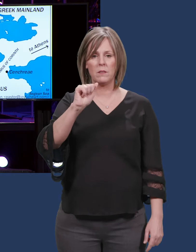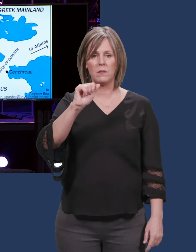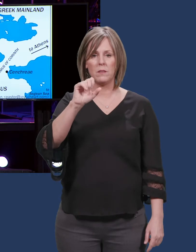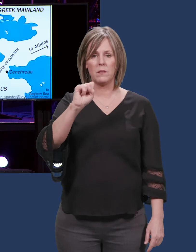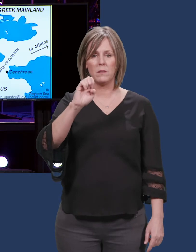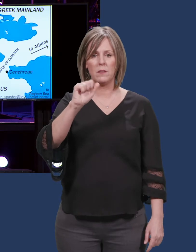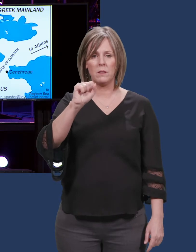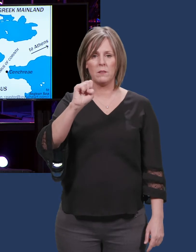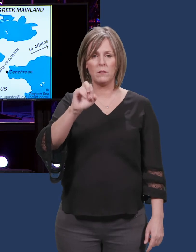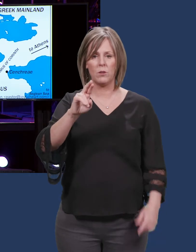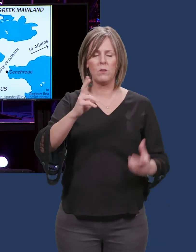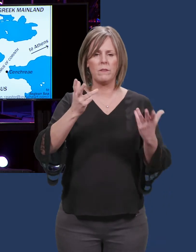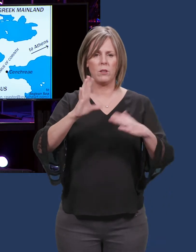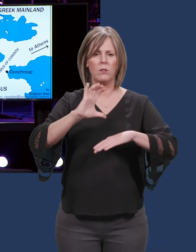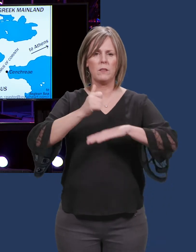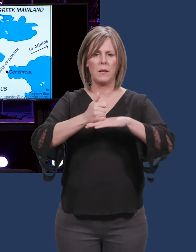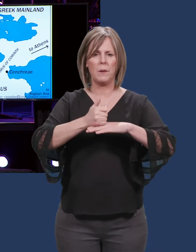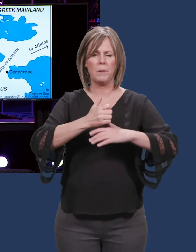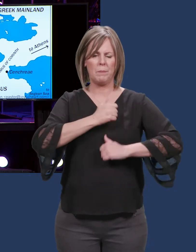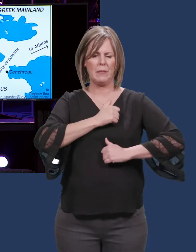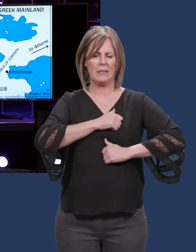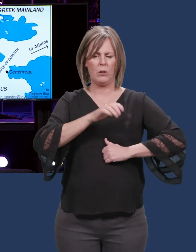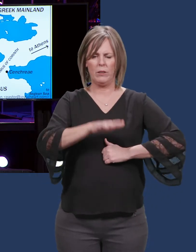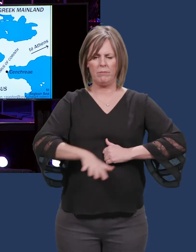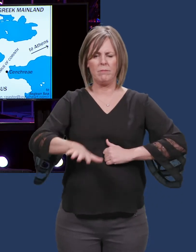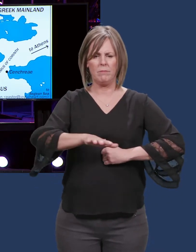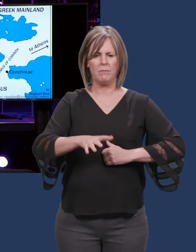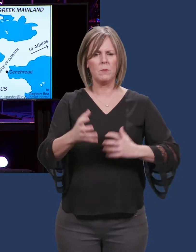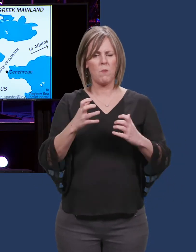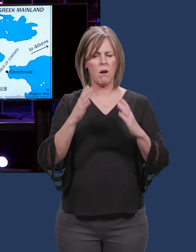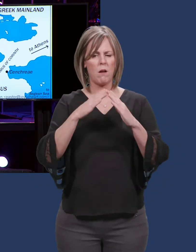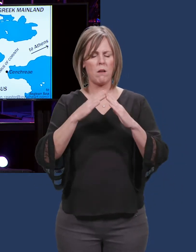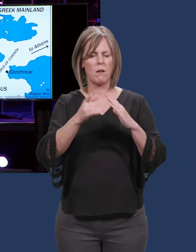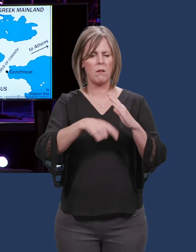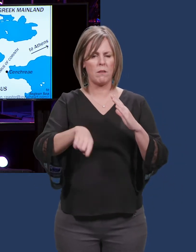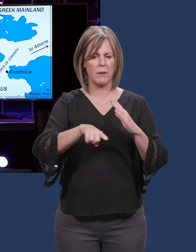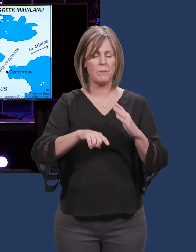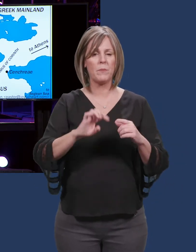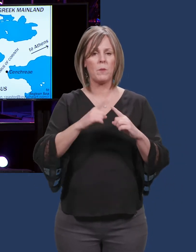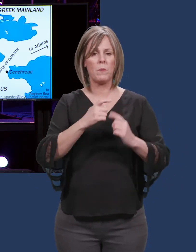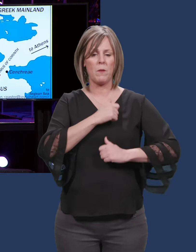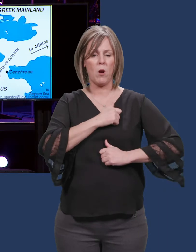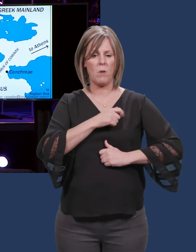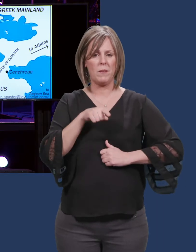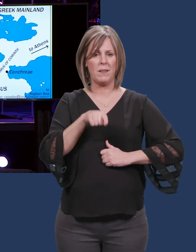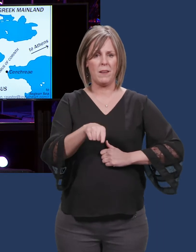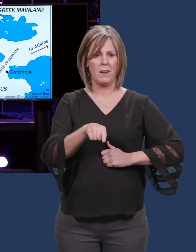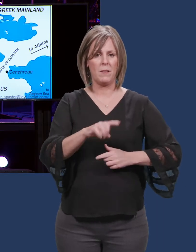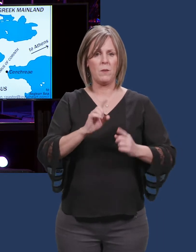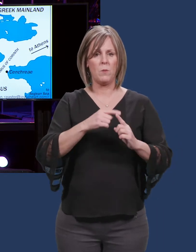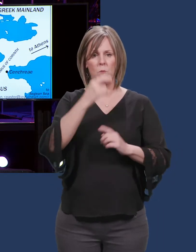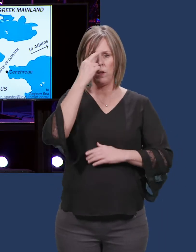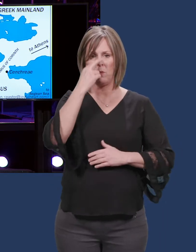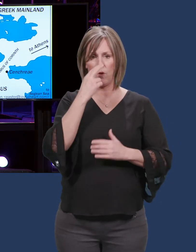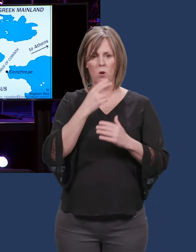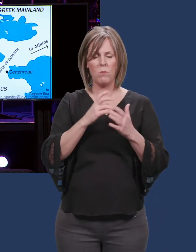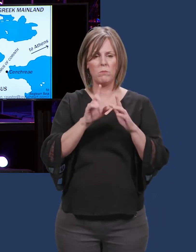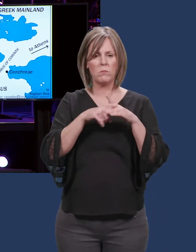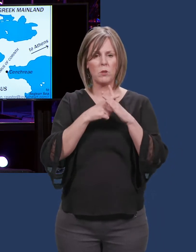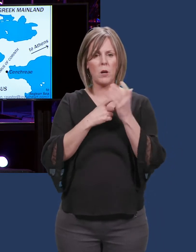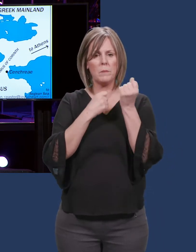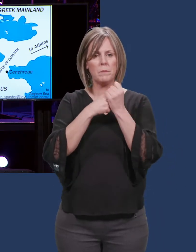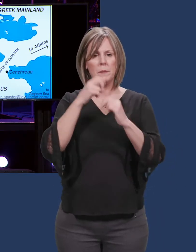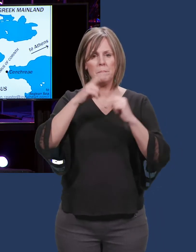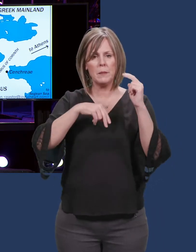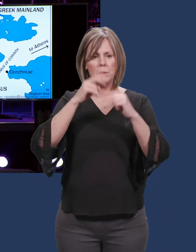He knew it was in a strategic location. And when that army garrison went there, when Rome got behind to building a city there,